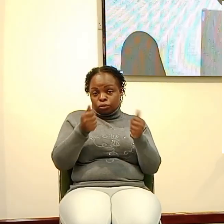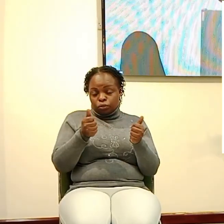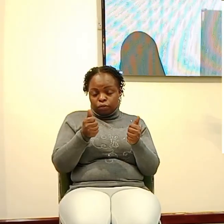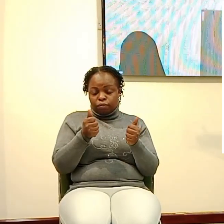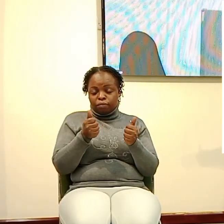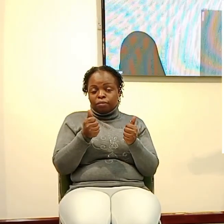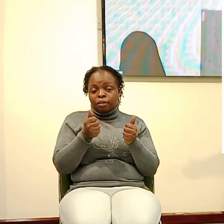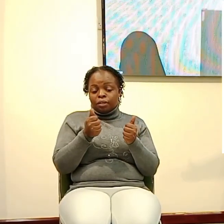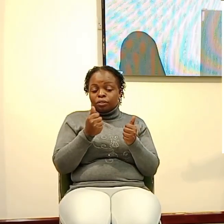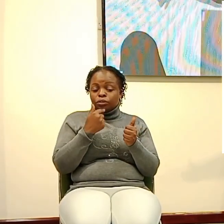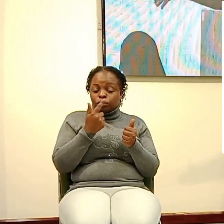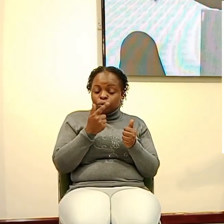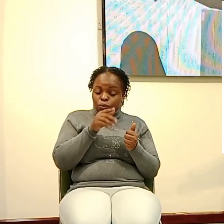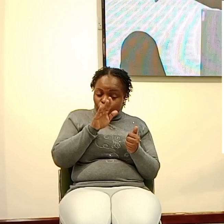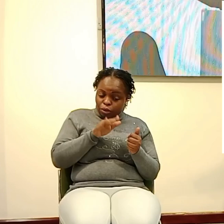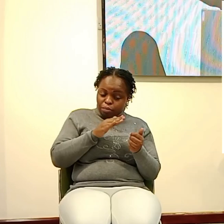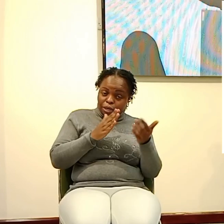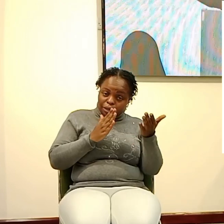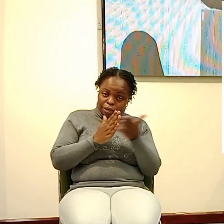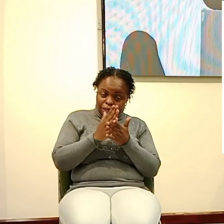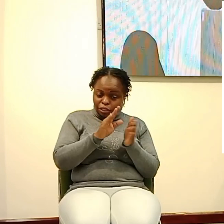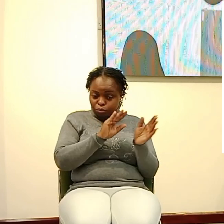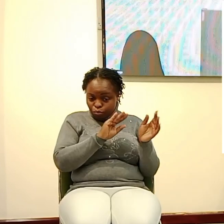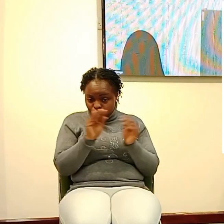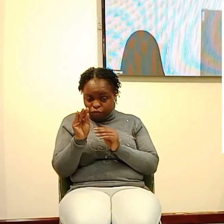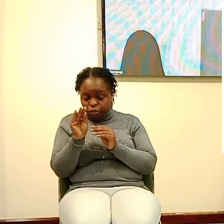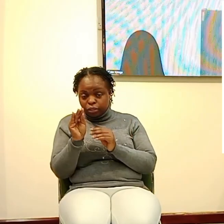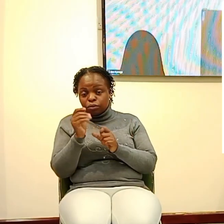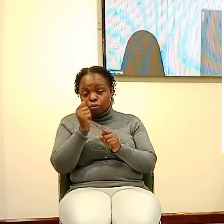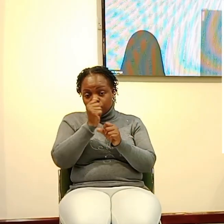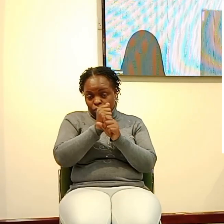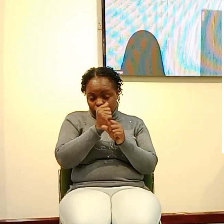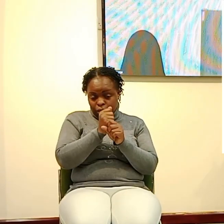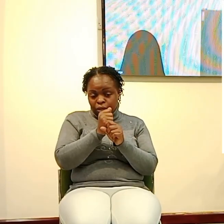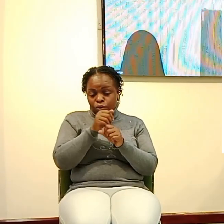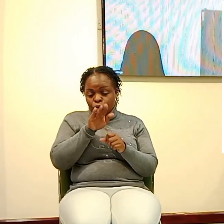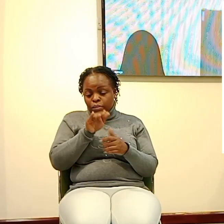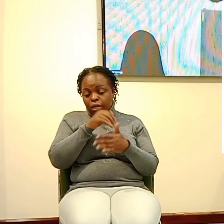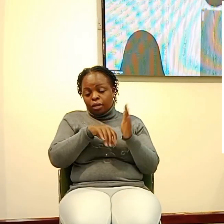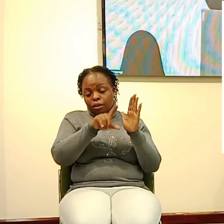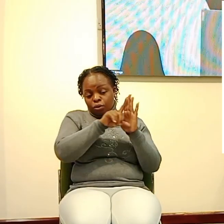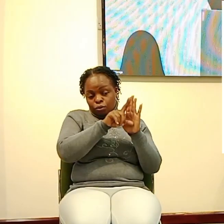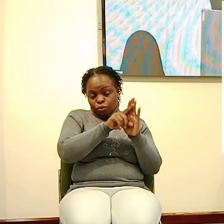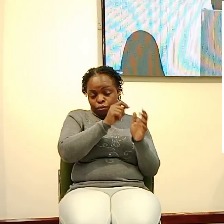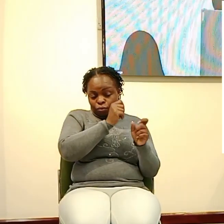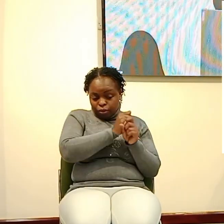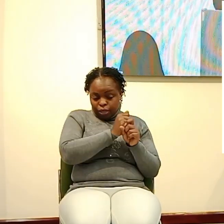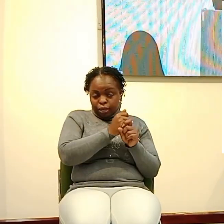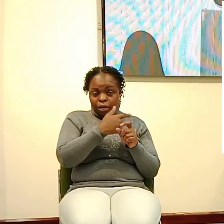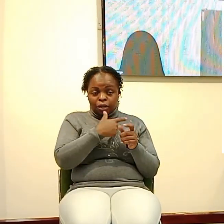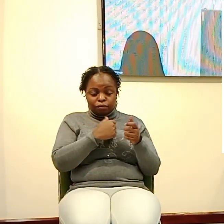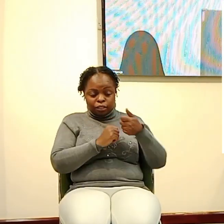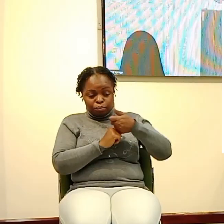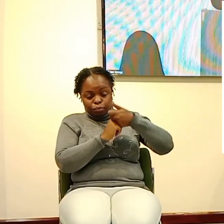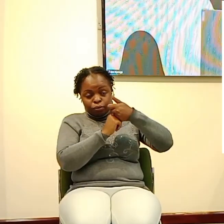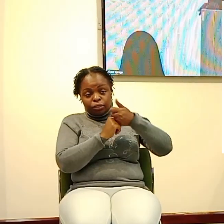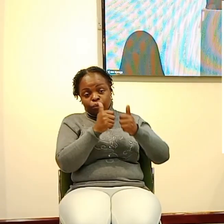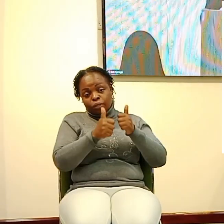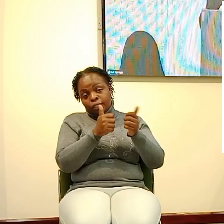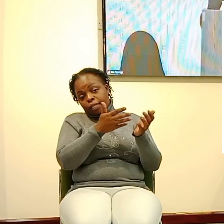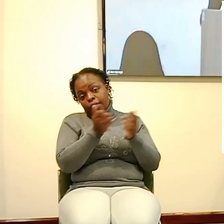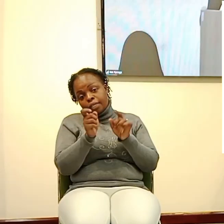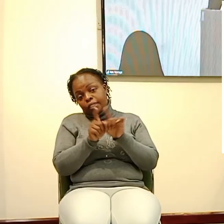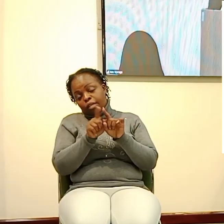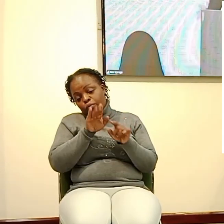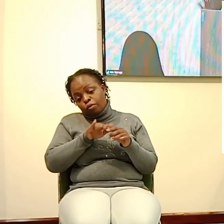So that the women's rights movement are doing their thing, the women in the legislature are doing their thing, and they get the support that they need, and the women in the executive do